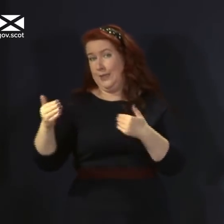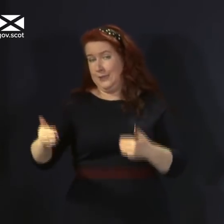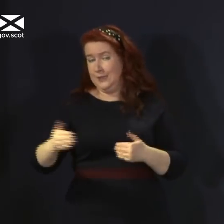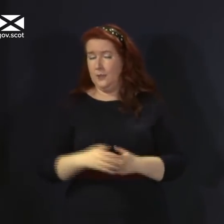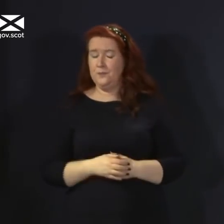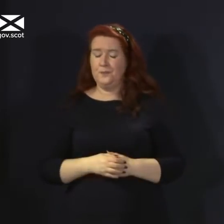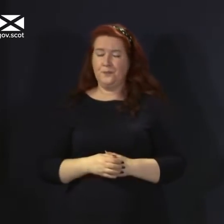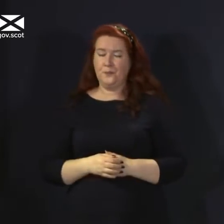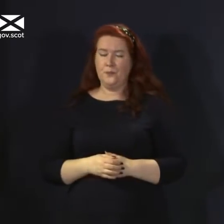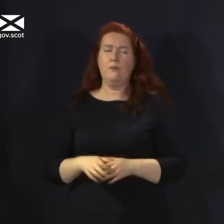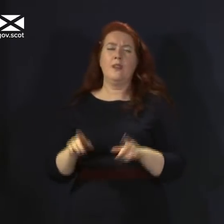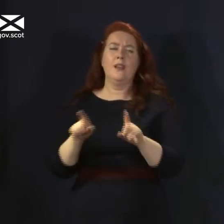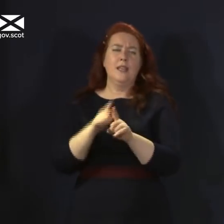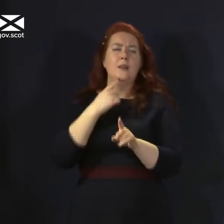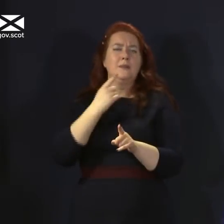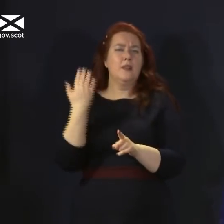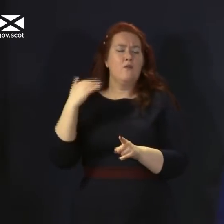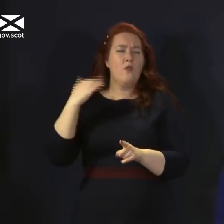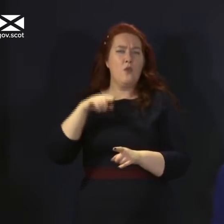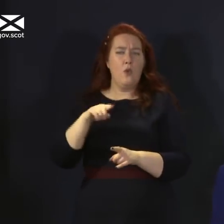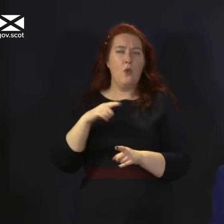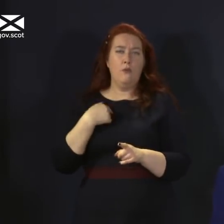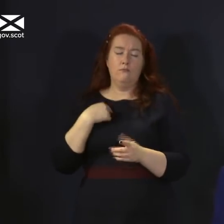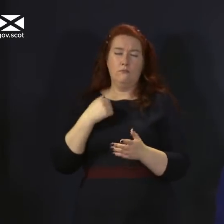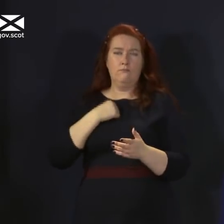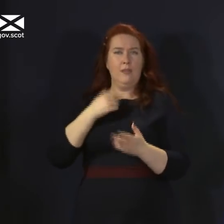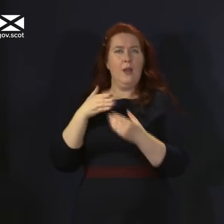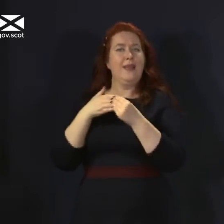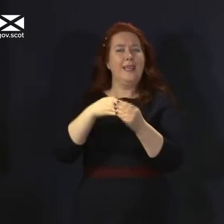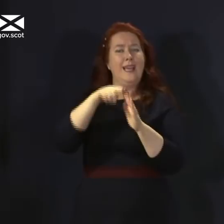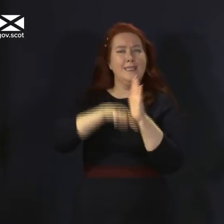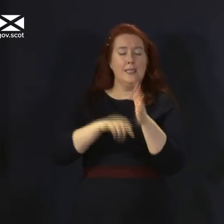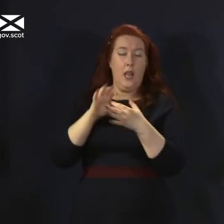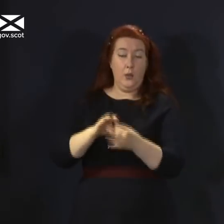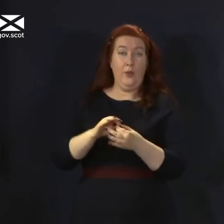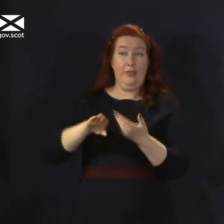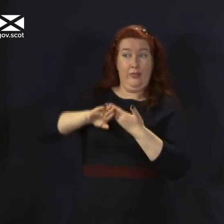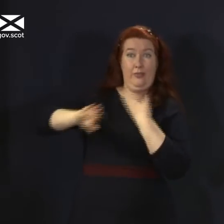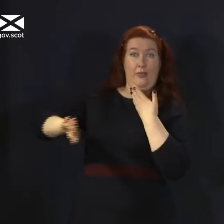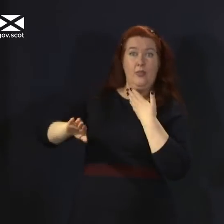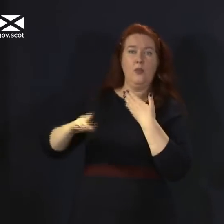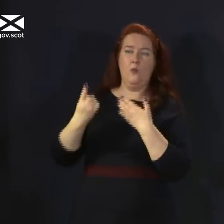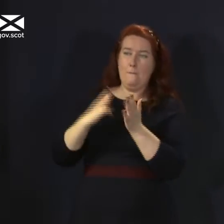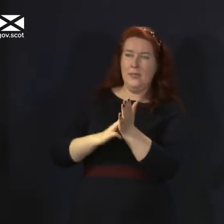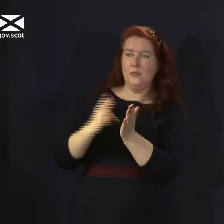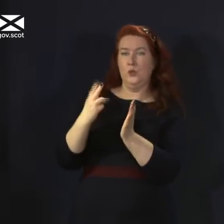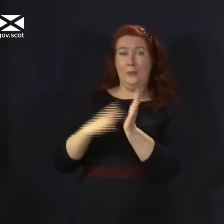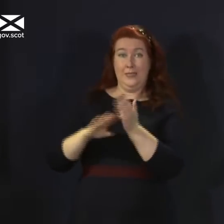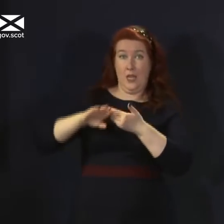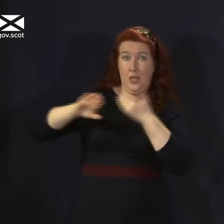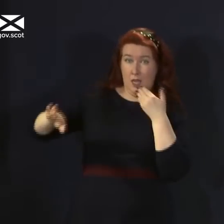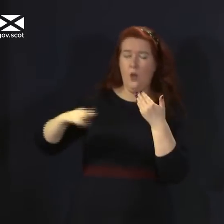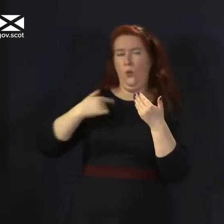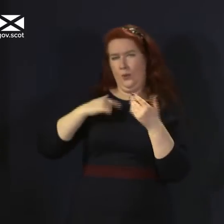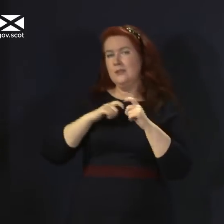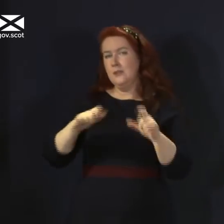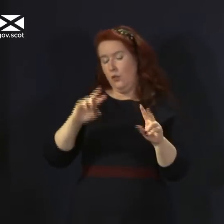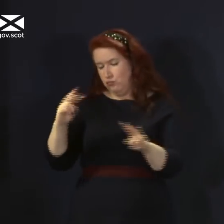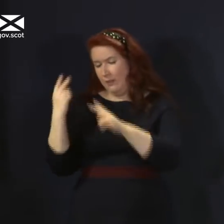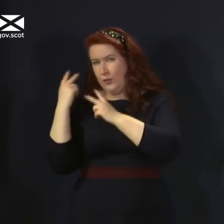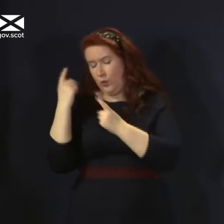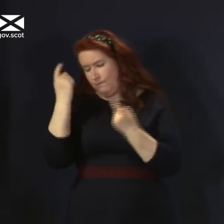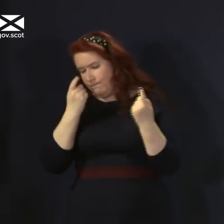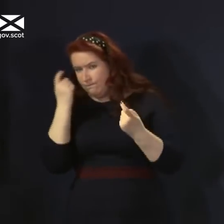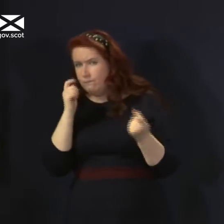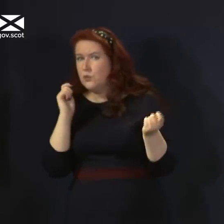I said earlier, we'll be reviewing the guidance on physical distancing, and that's relevant to the event sector, but also to many other businesses. And